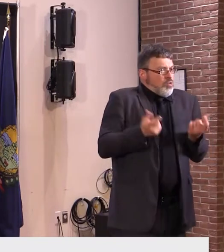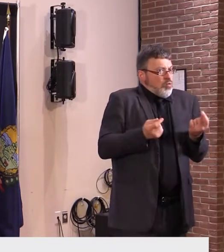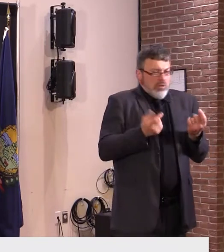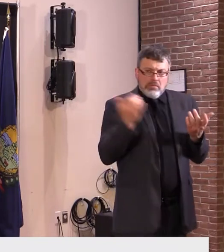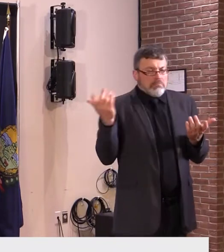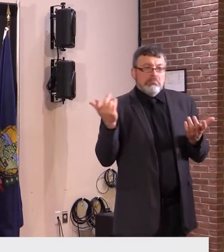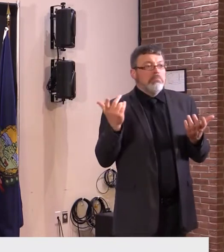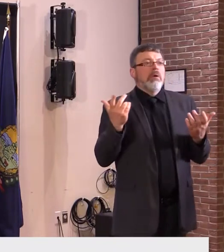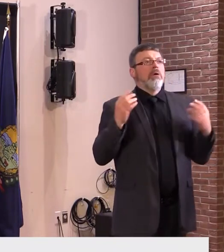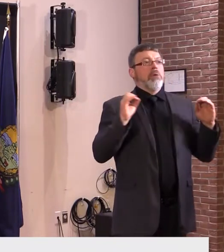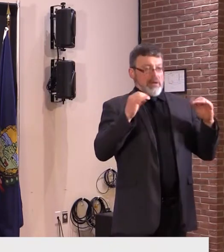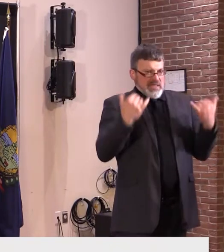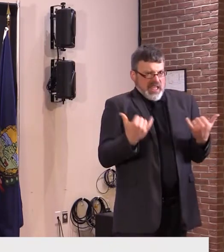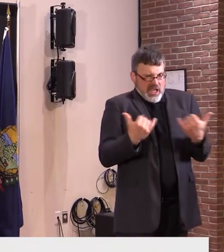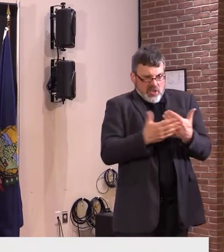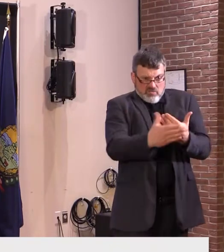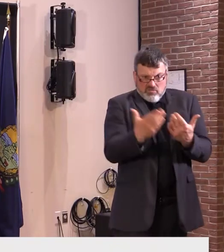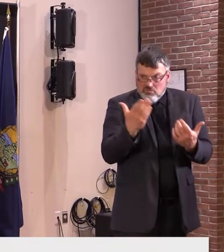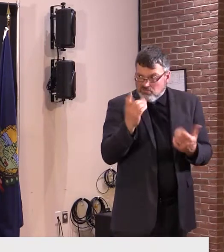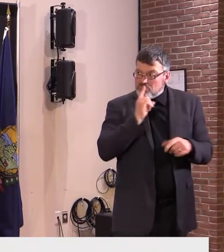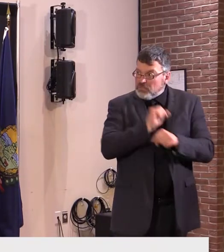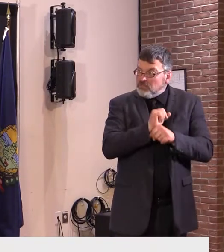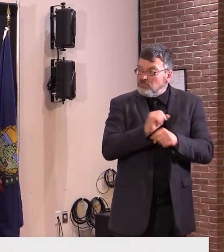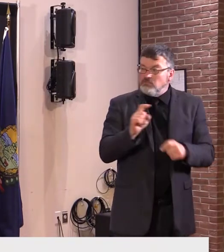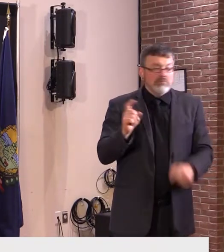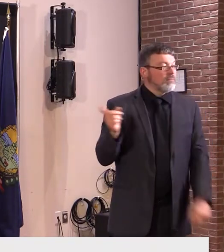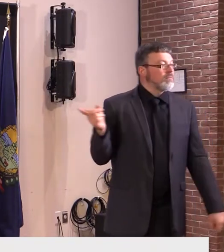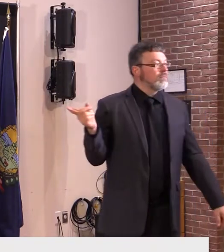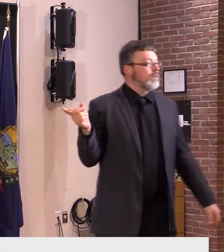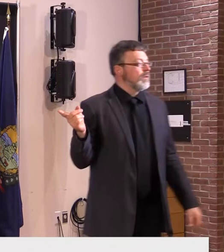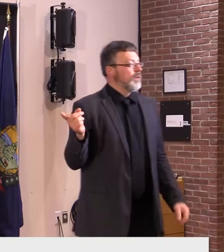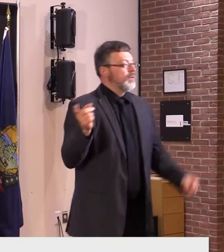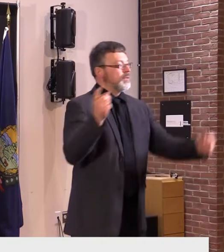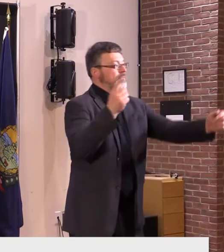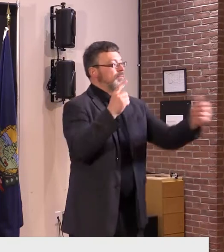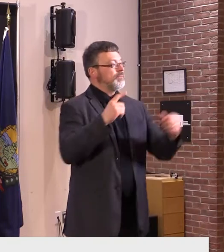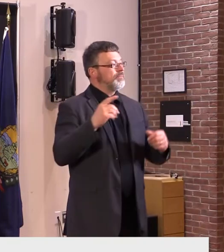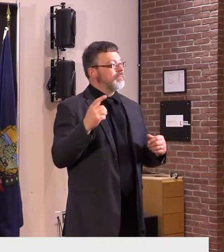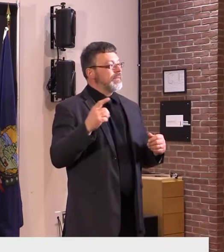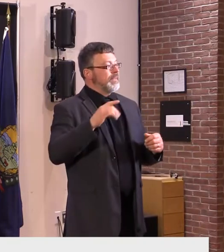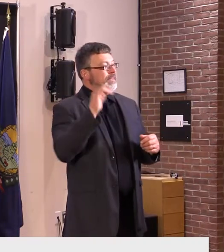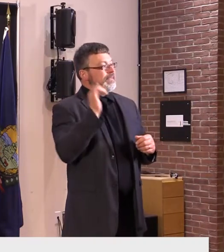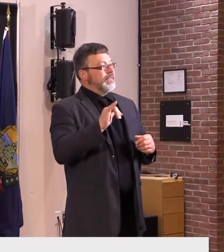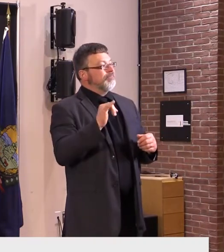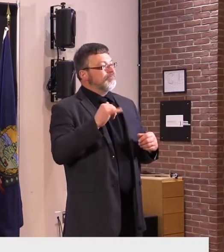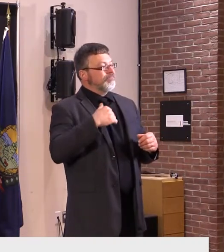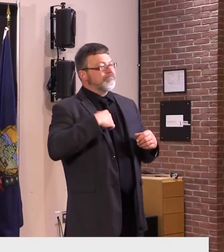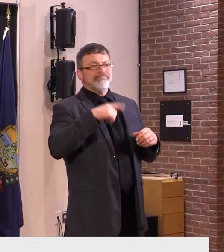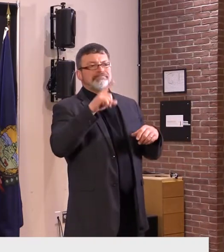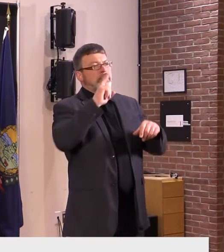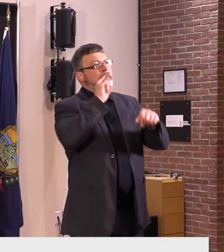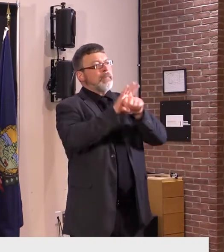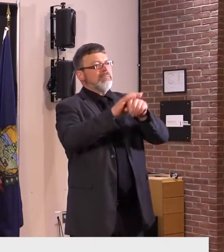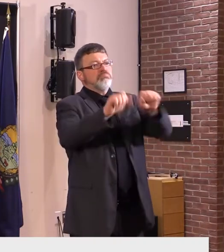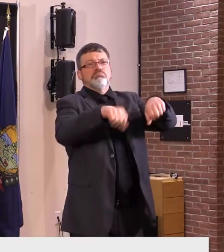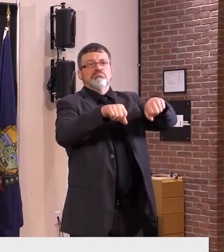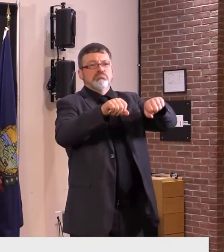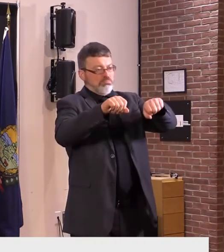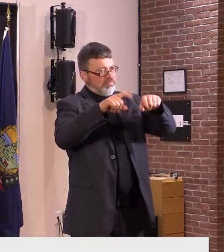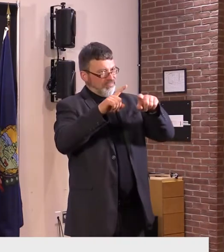follow through on our commitments throughout the legislative session. So I would say any campaigning would